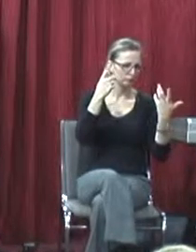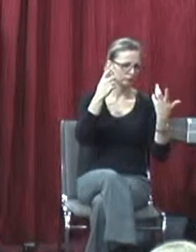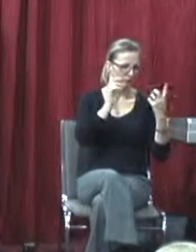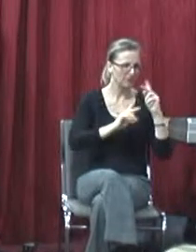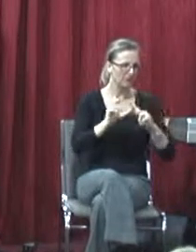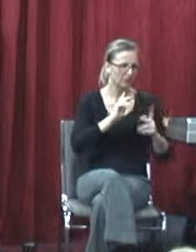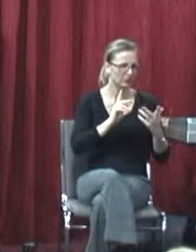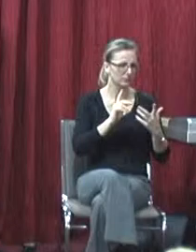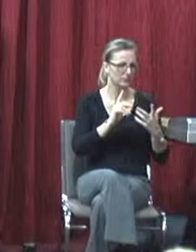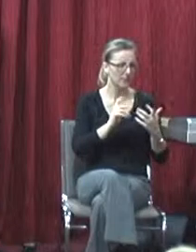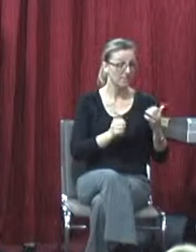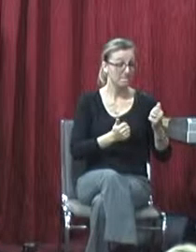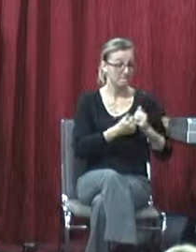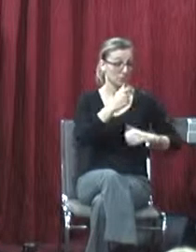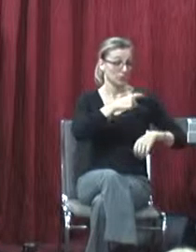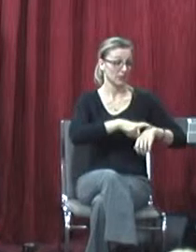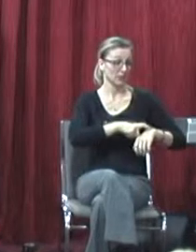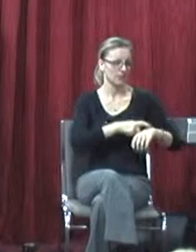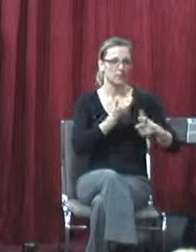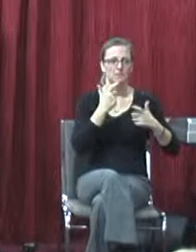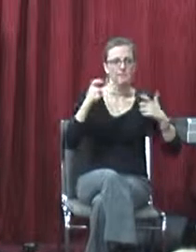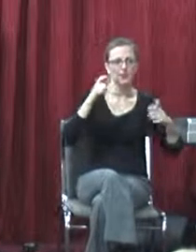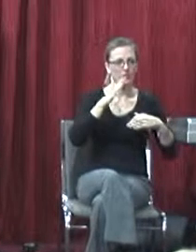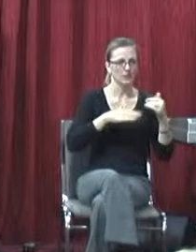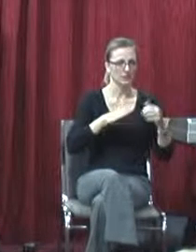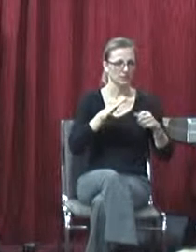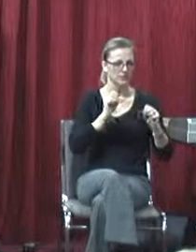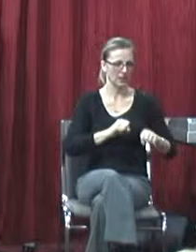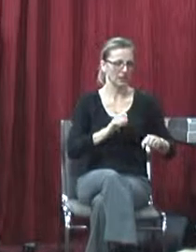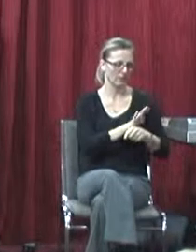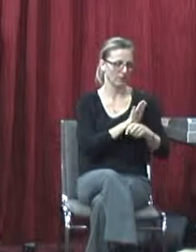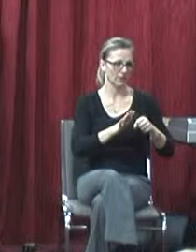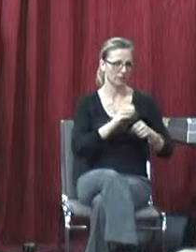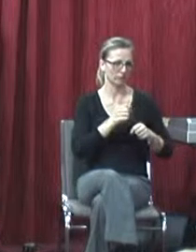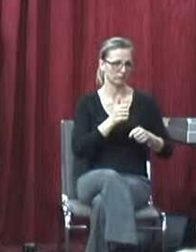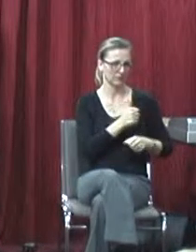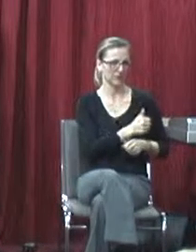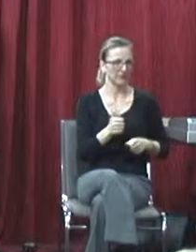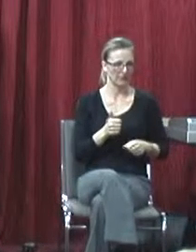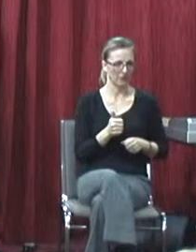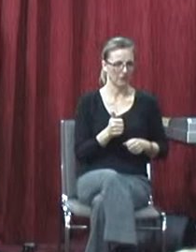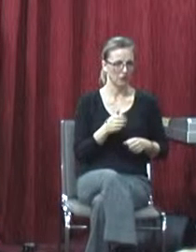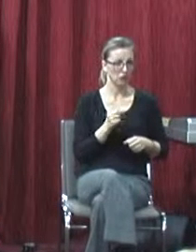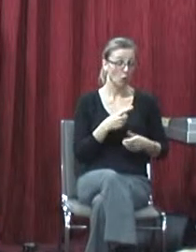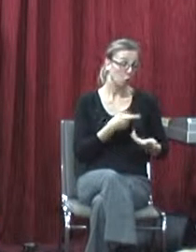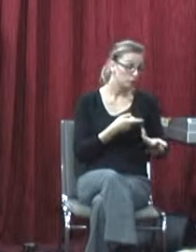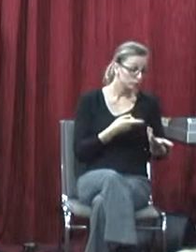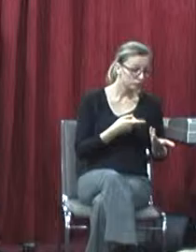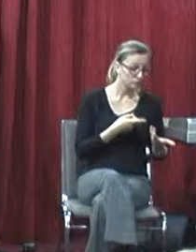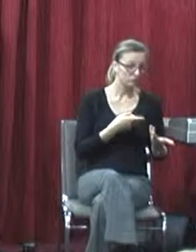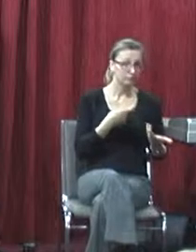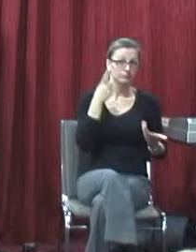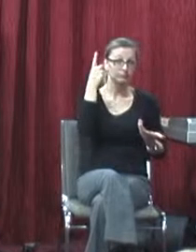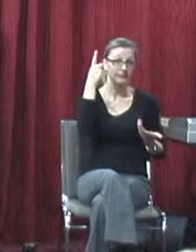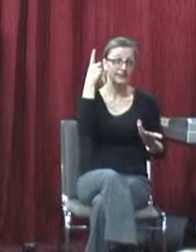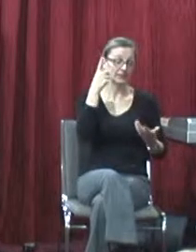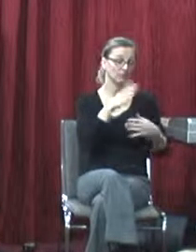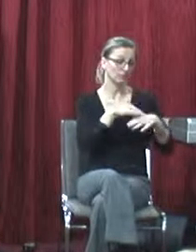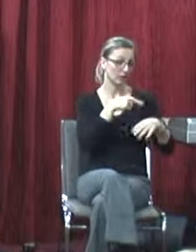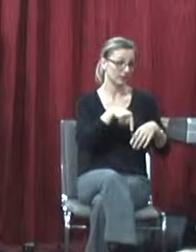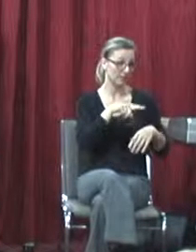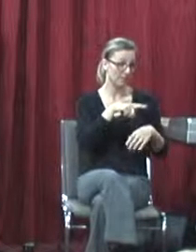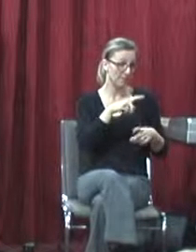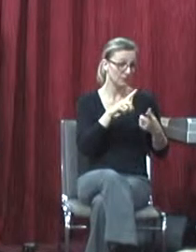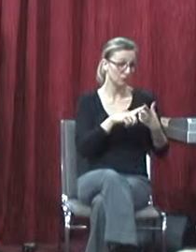person, it's bigger than they can fulfill by themselves. And so he calls them to cast that vision out, and he calls other people